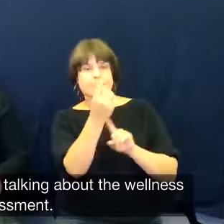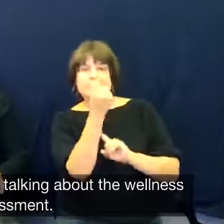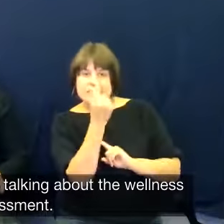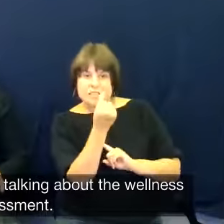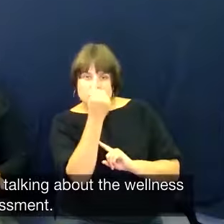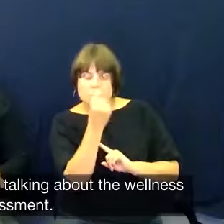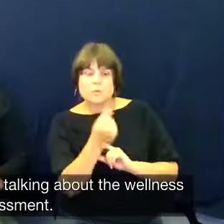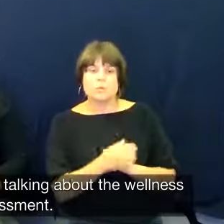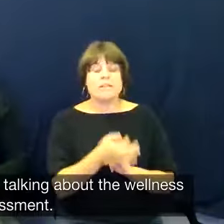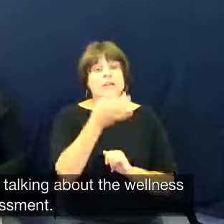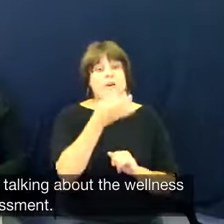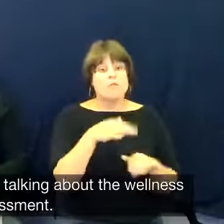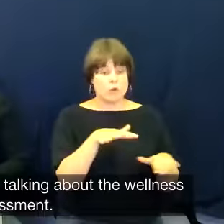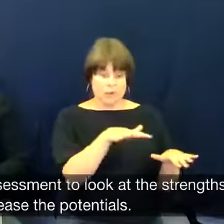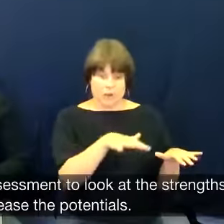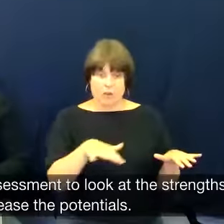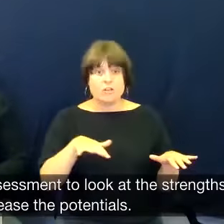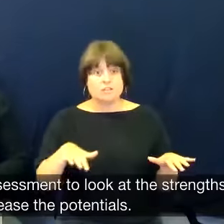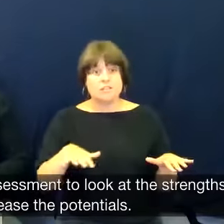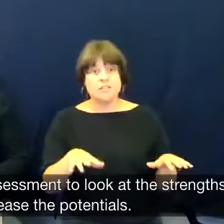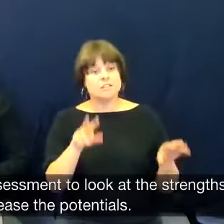So there are a few areas that we can look at.